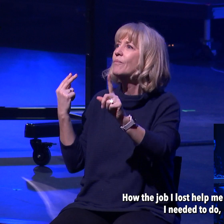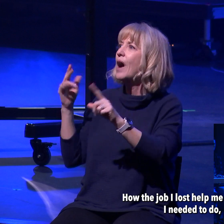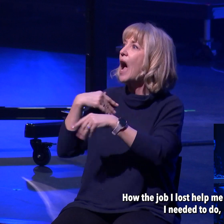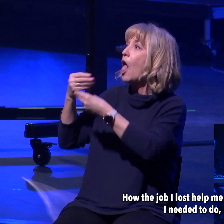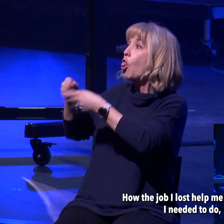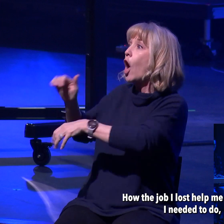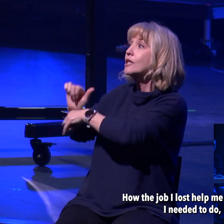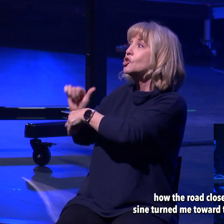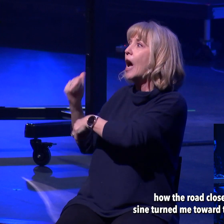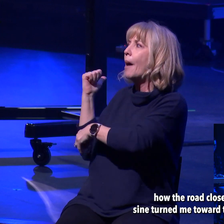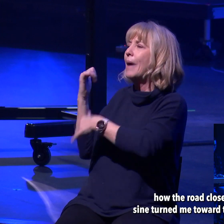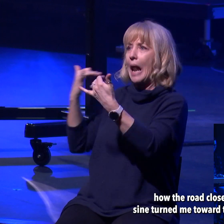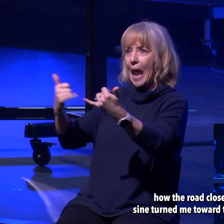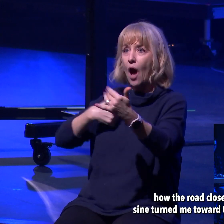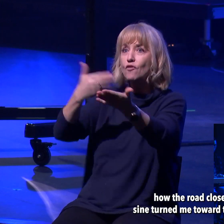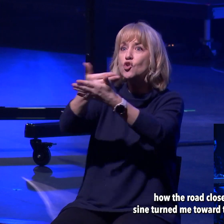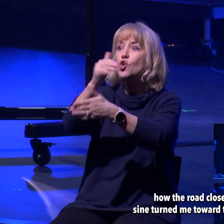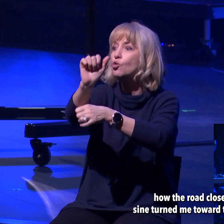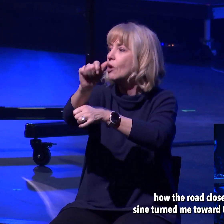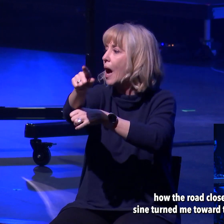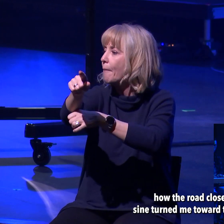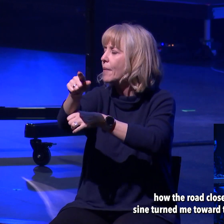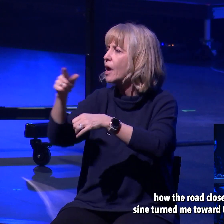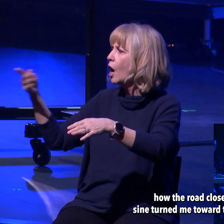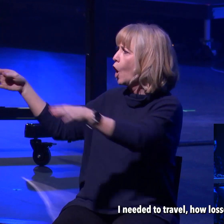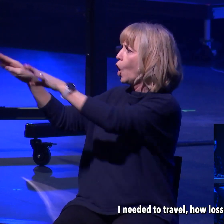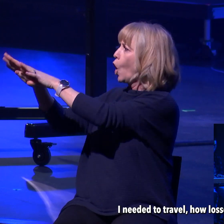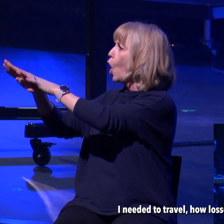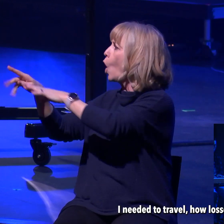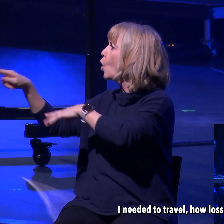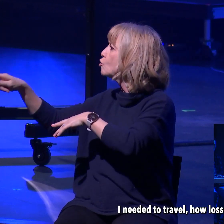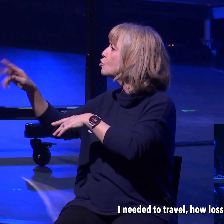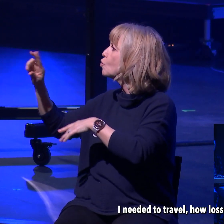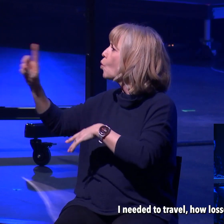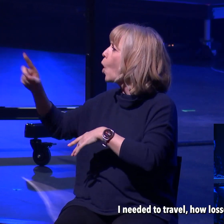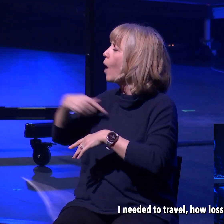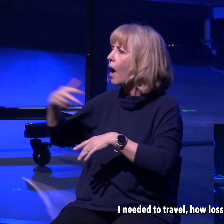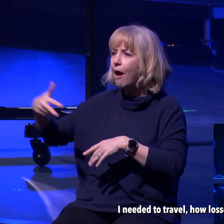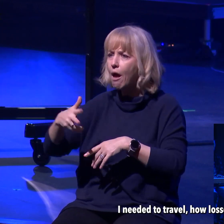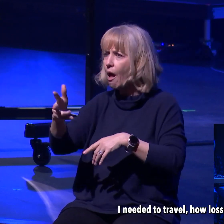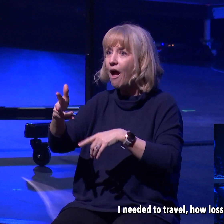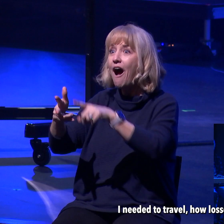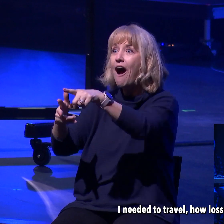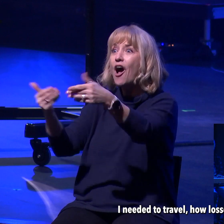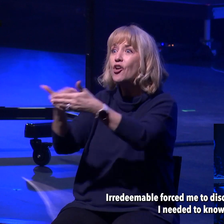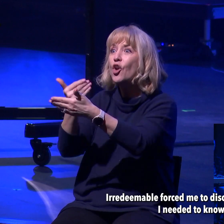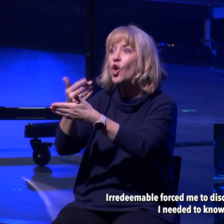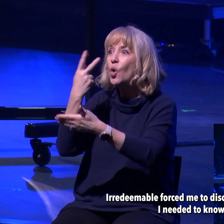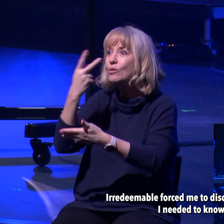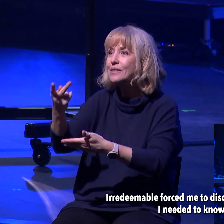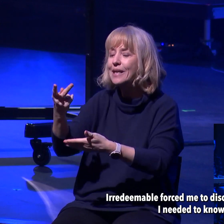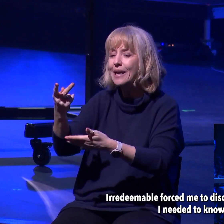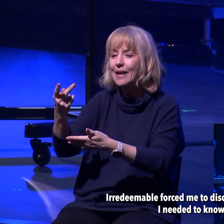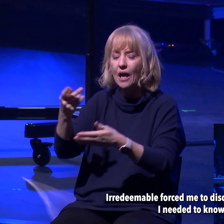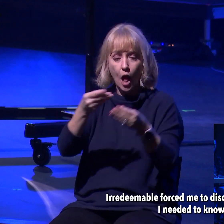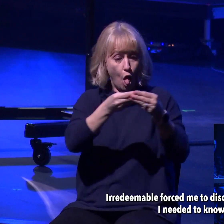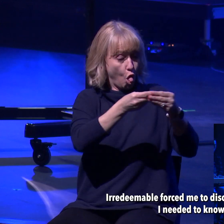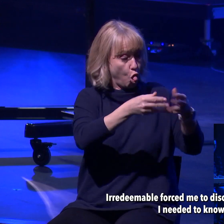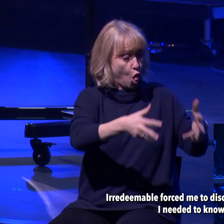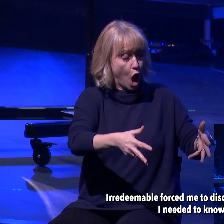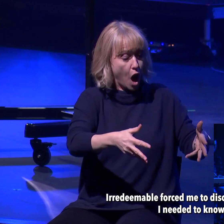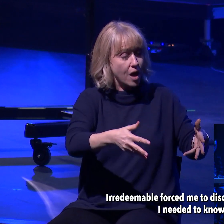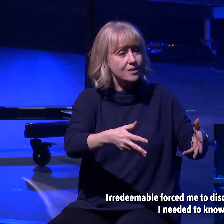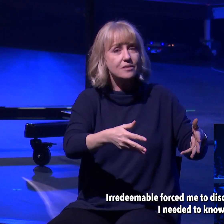to do. How the road closed sign turned me toward terrain I needed to travel. How losses that felt irredeemable forced me to